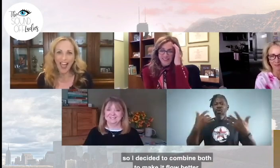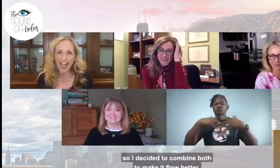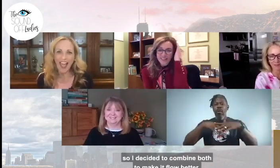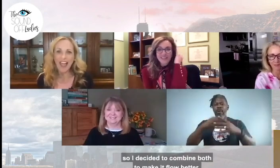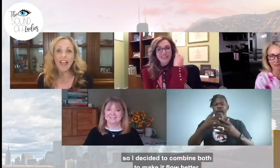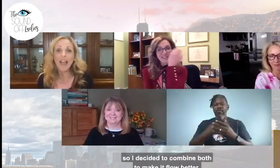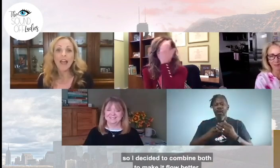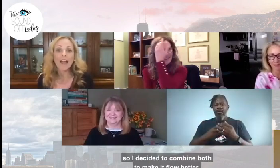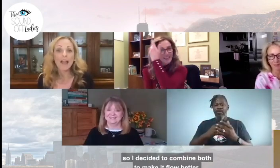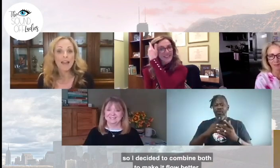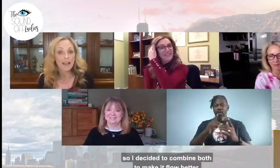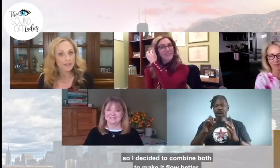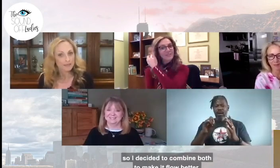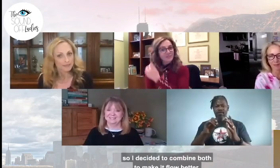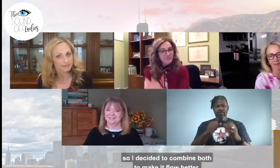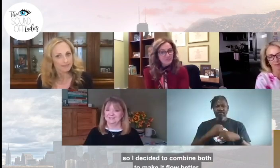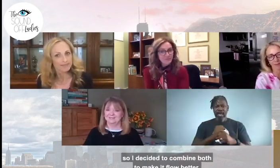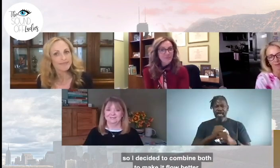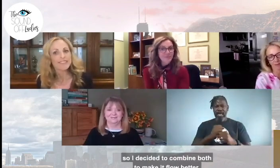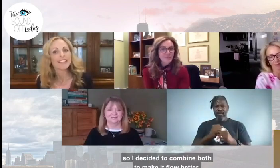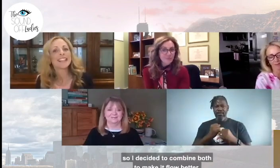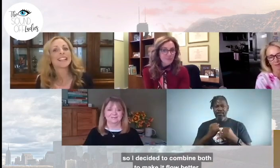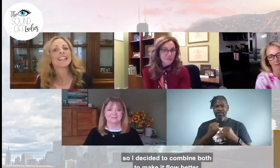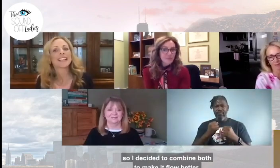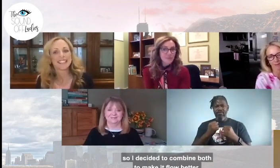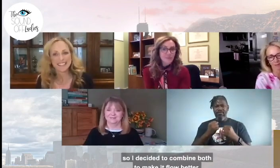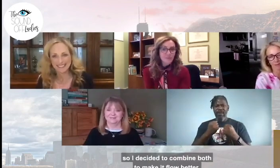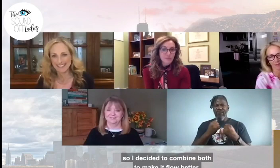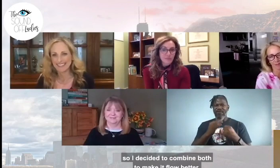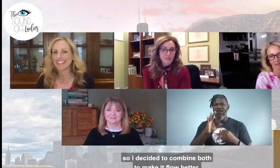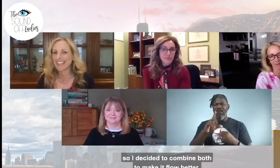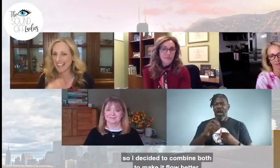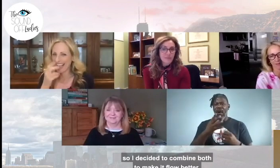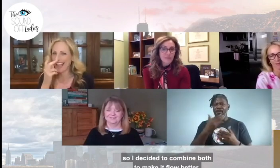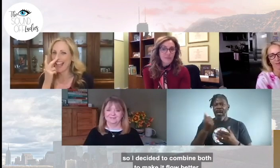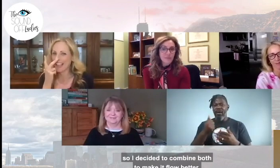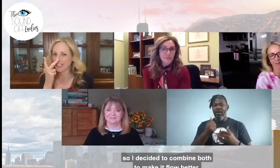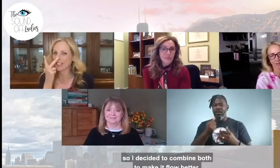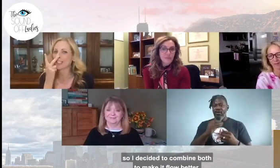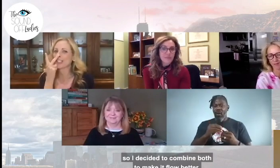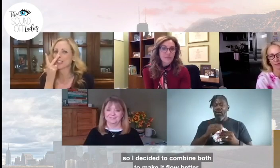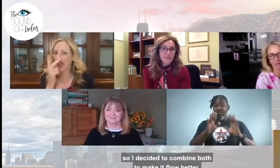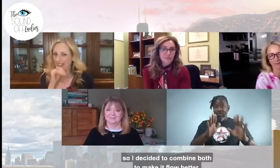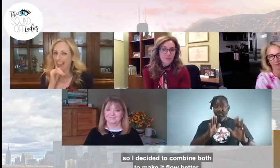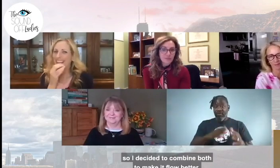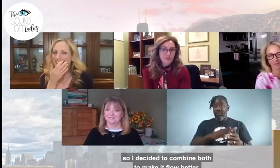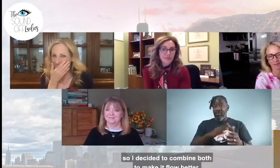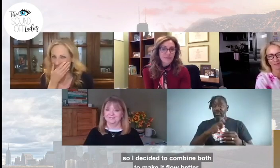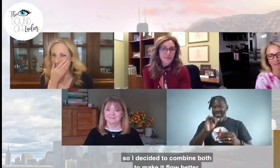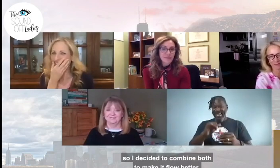So I decided to combine them both to make it flow better. So,